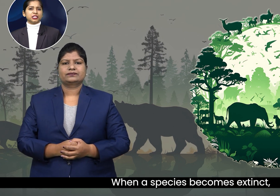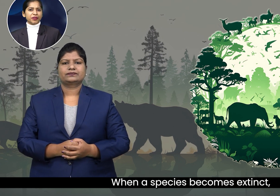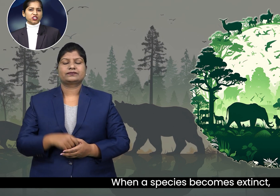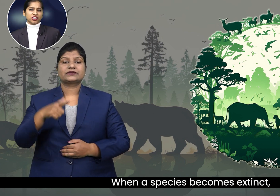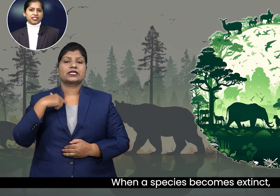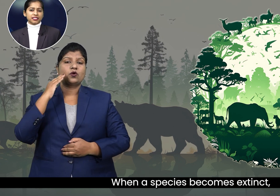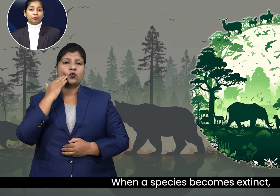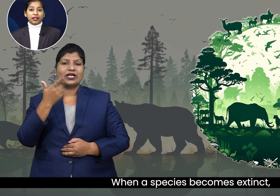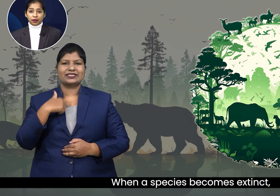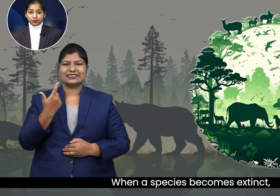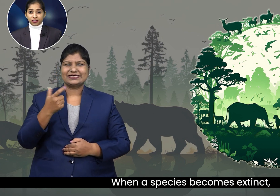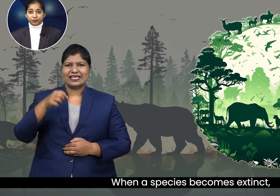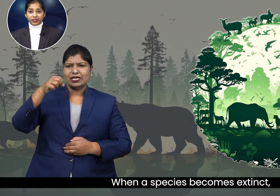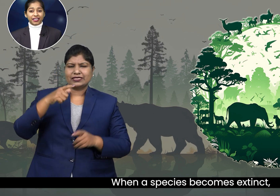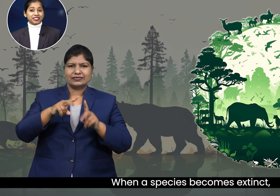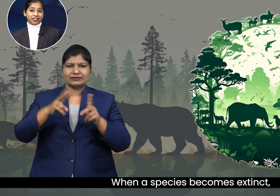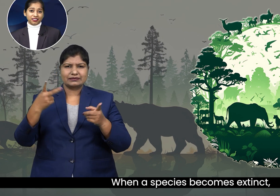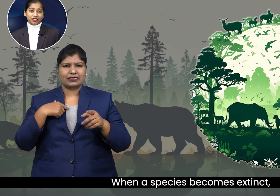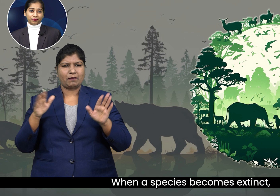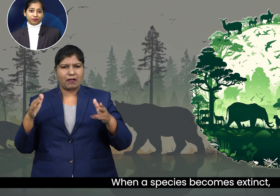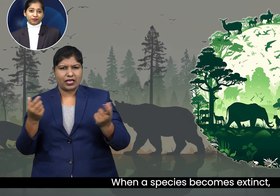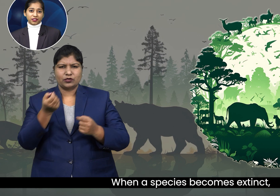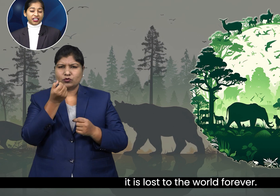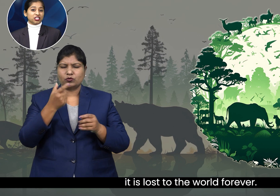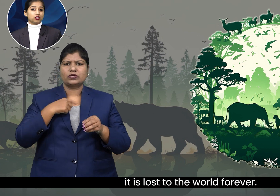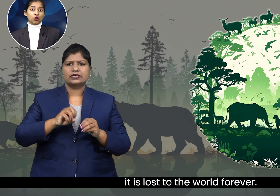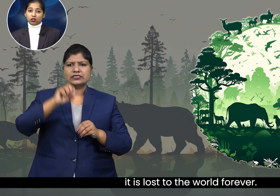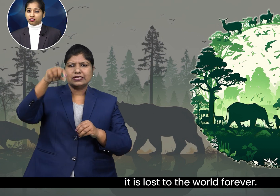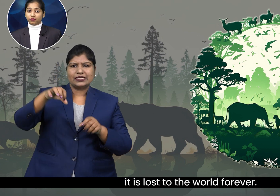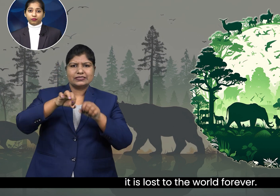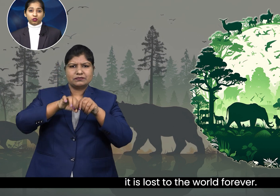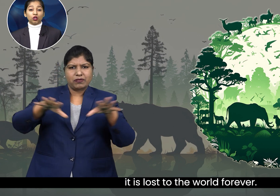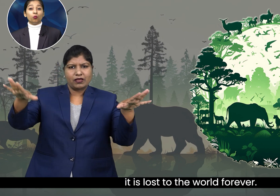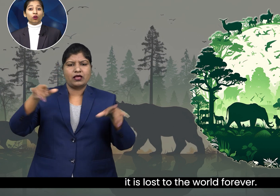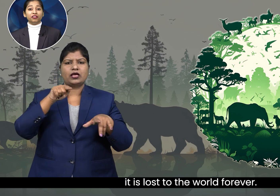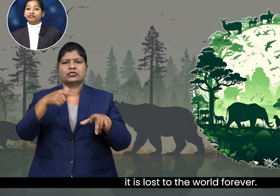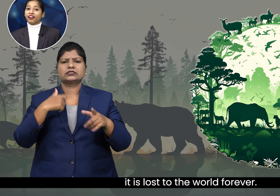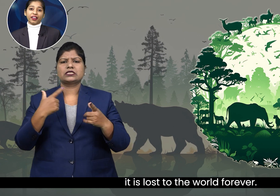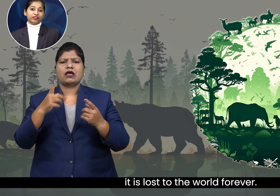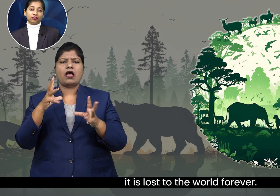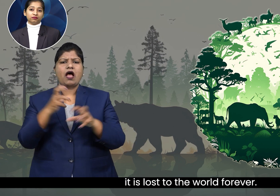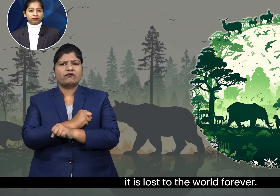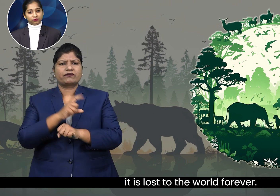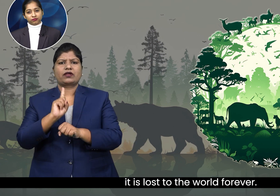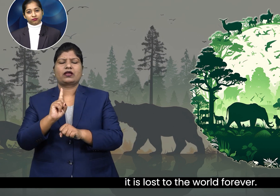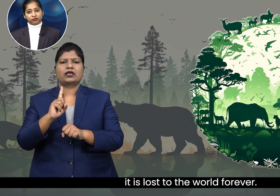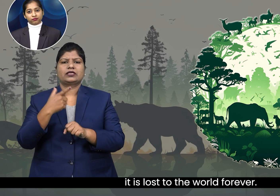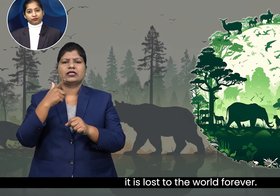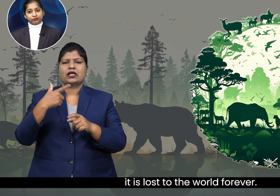When a species becomes extinct, it is lost to the world forever.